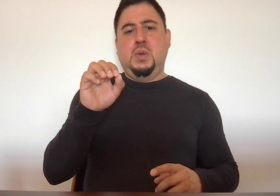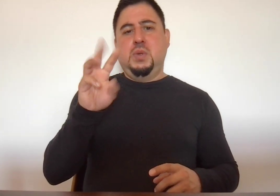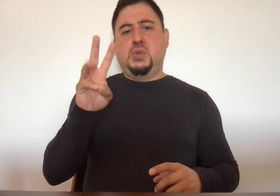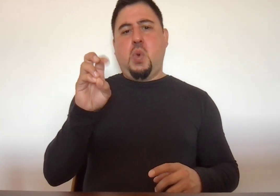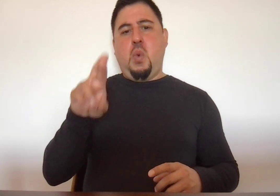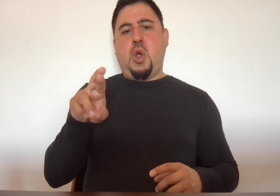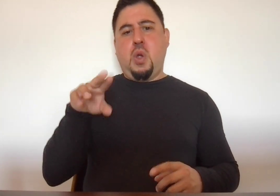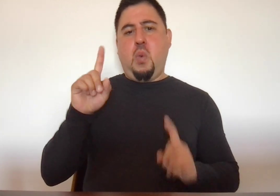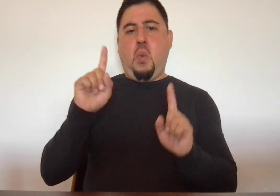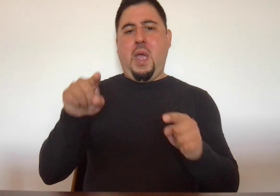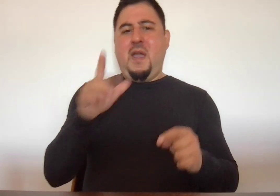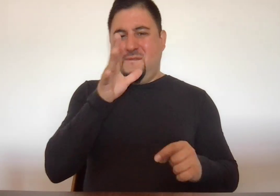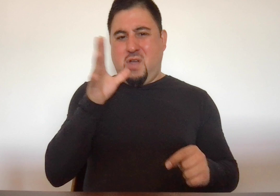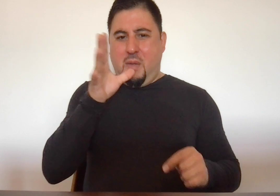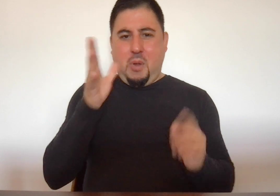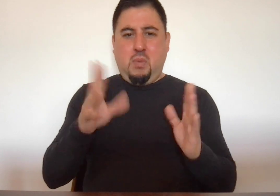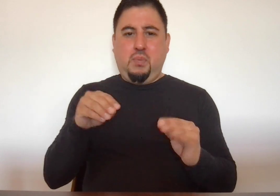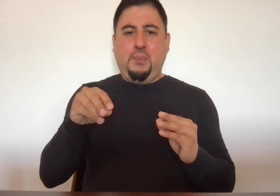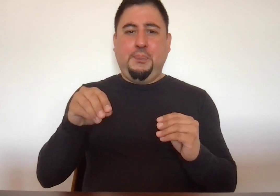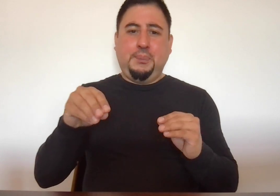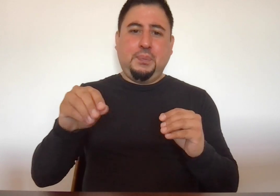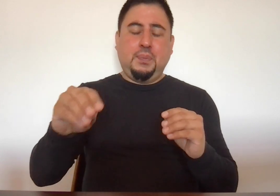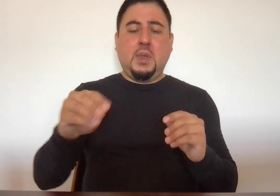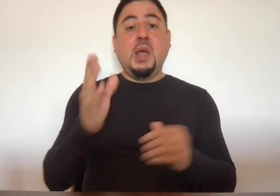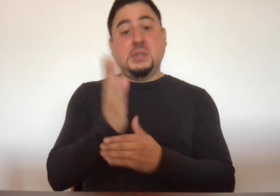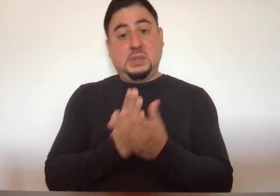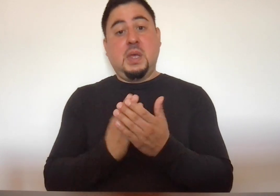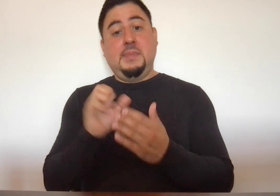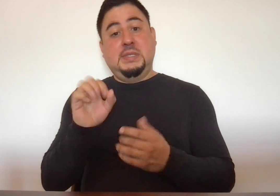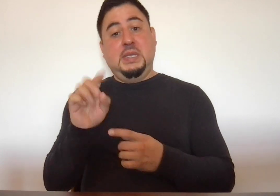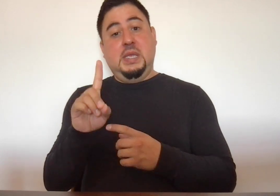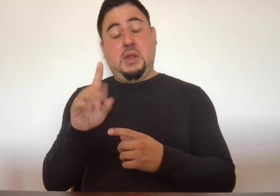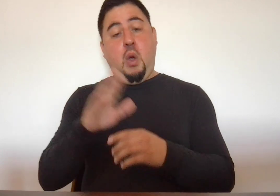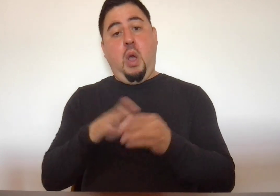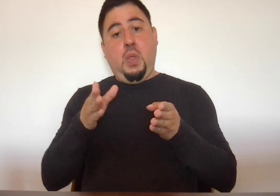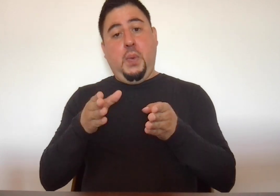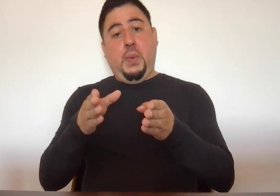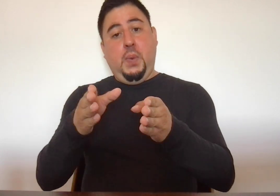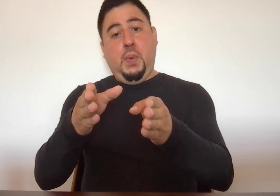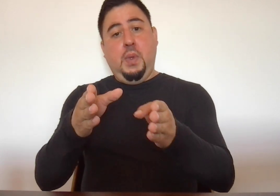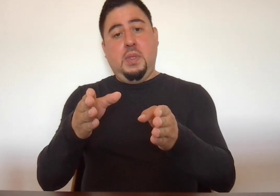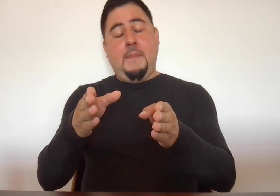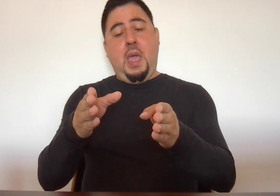as he sowed, some seed fell on the path, and the birds came and ate it up.